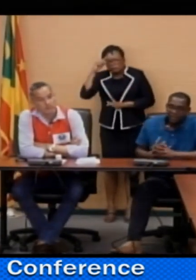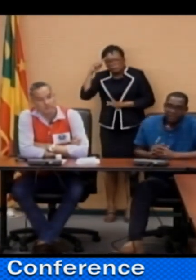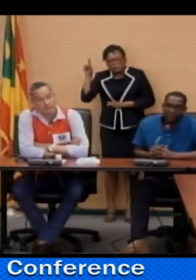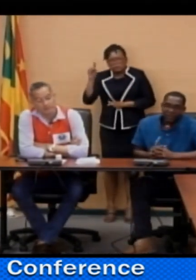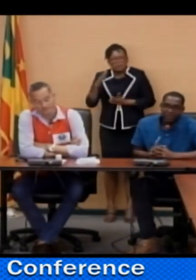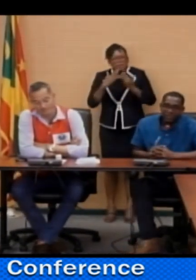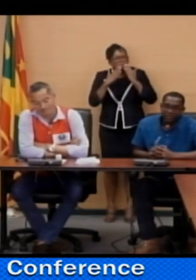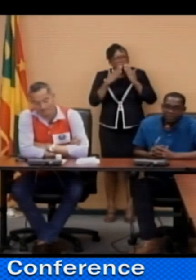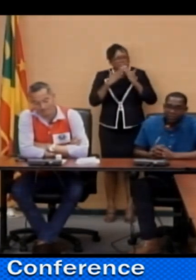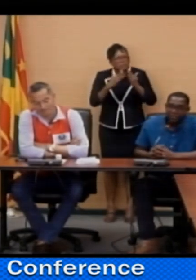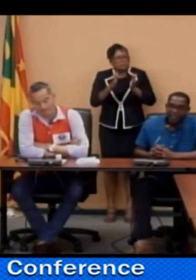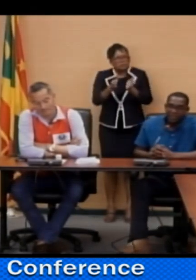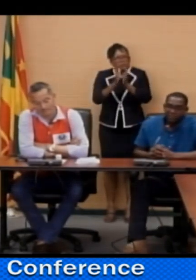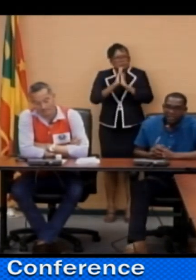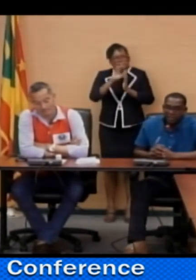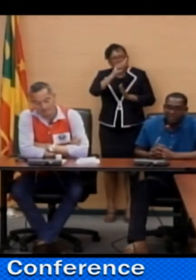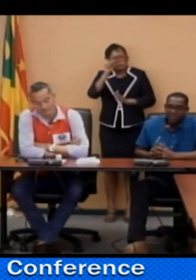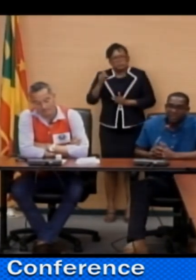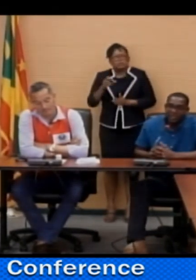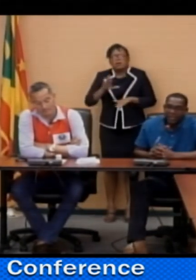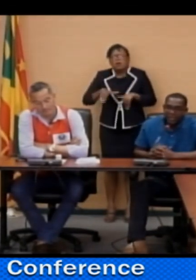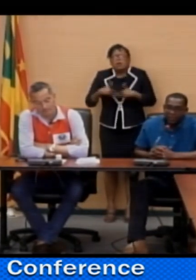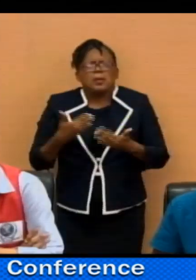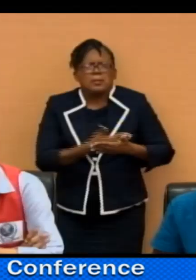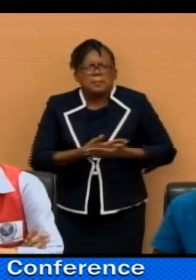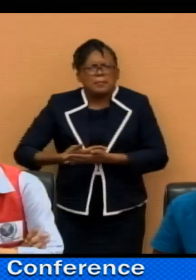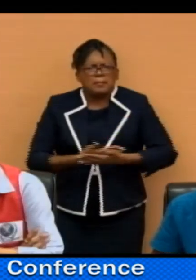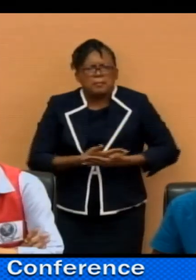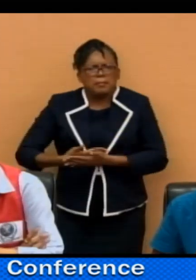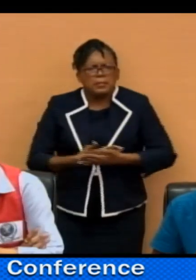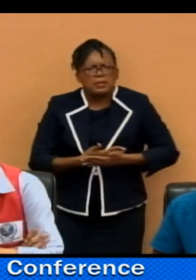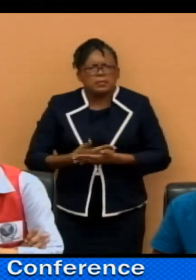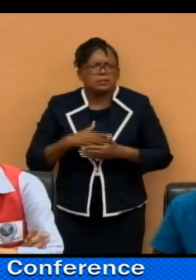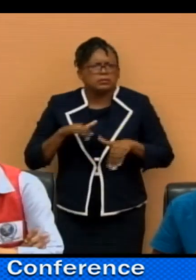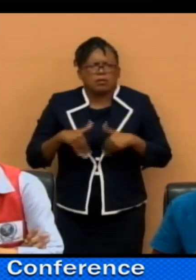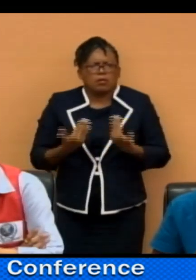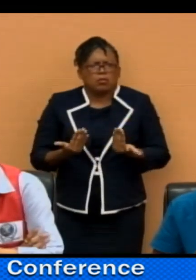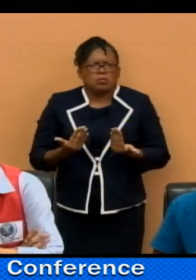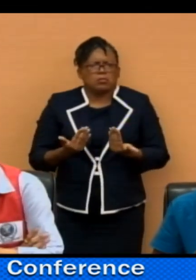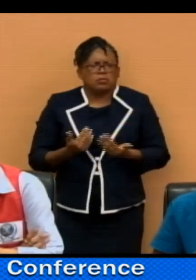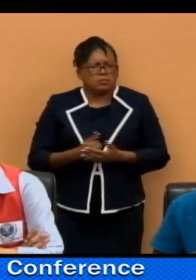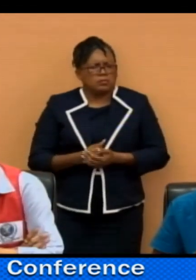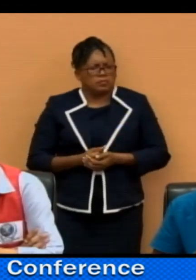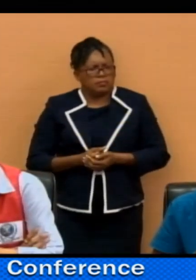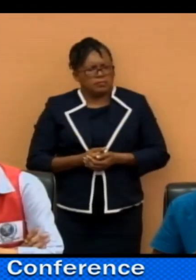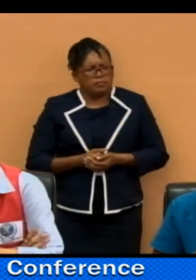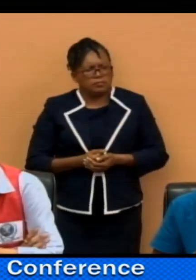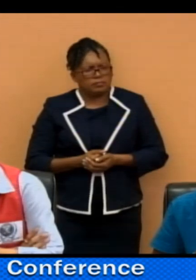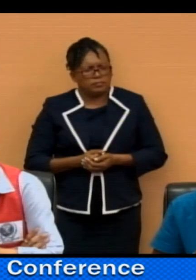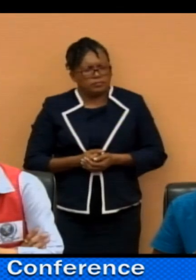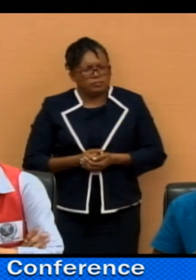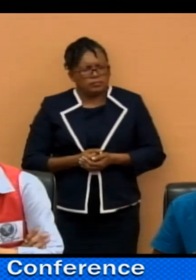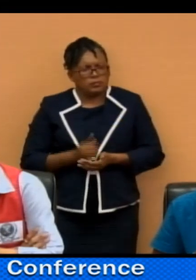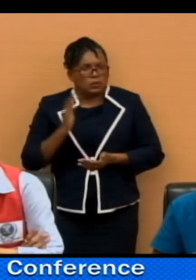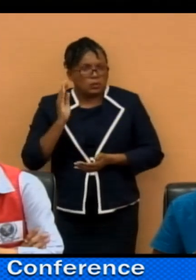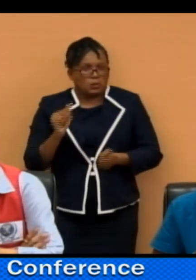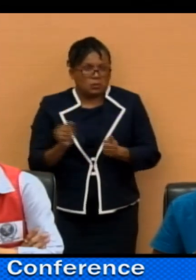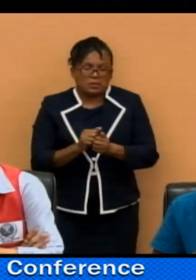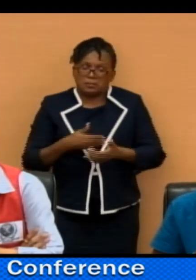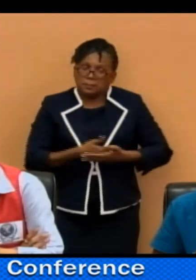Thanks for asking the question regarding babies. With every outbreak, every